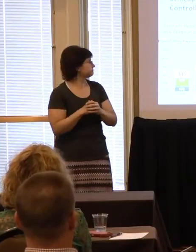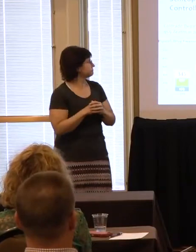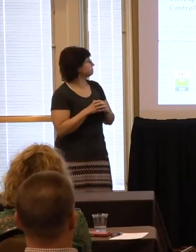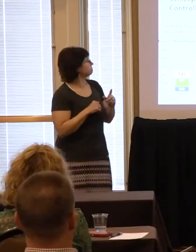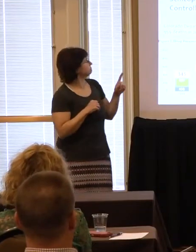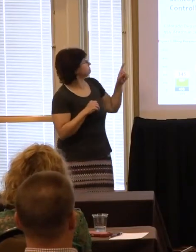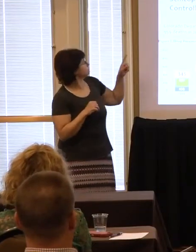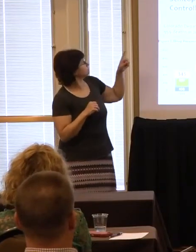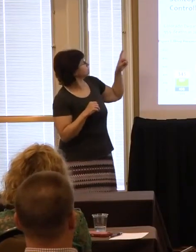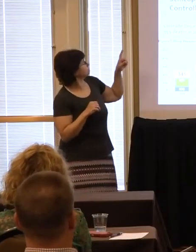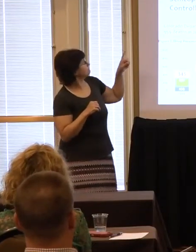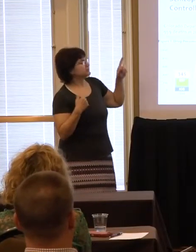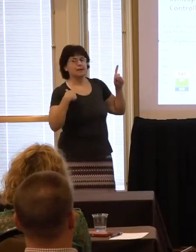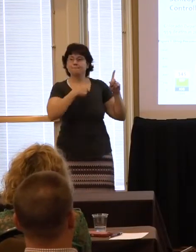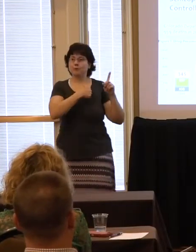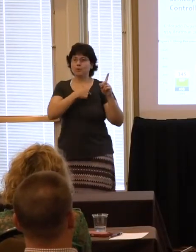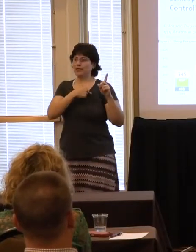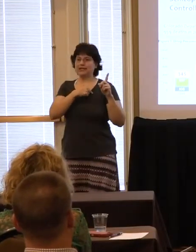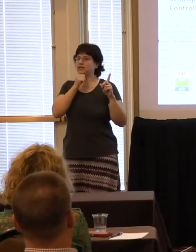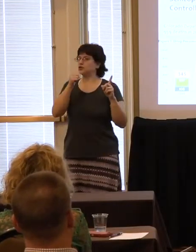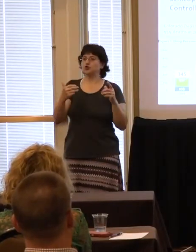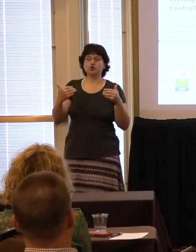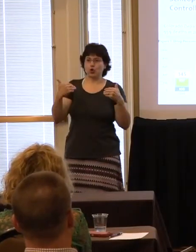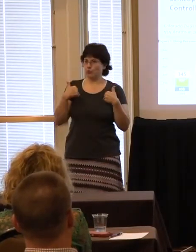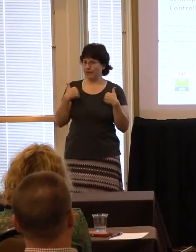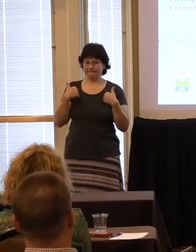right? But we don't have